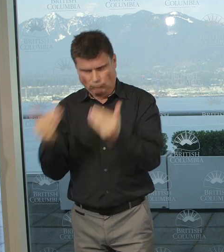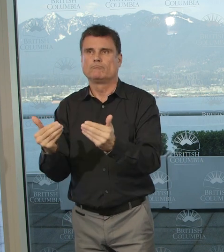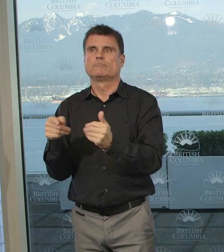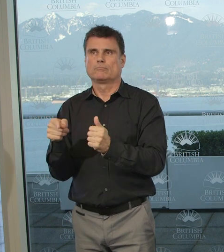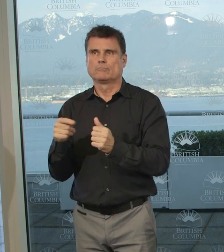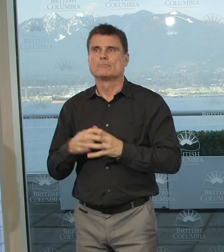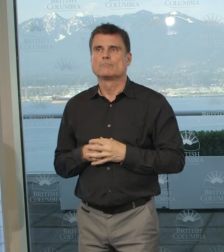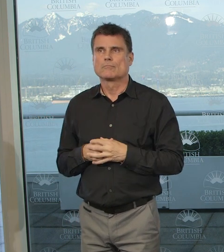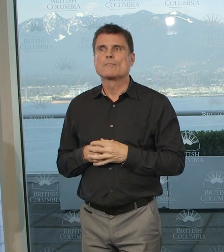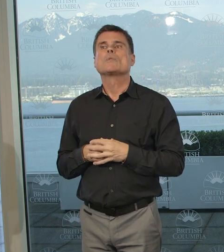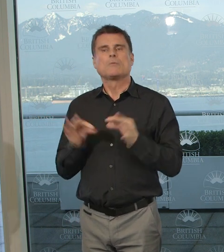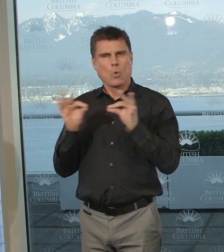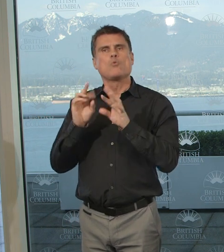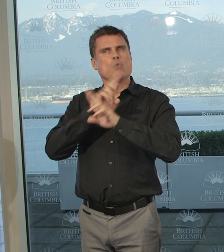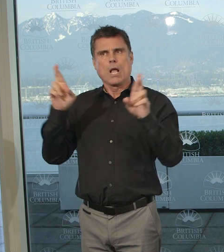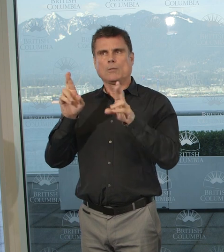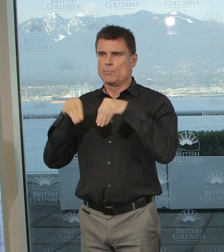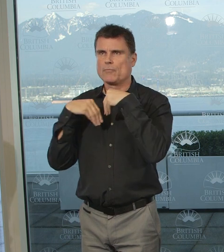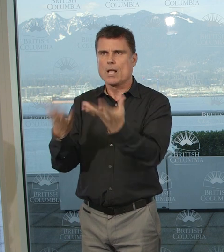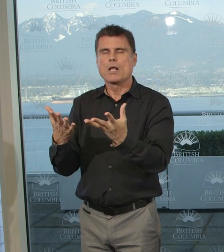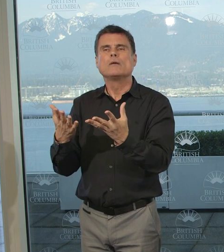be provided with temporary coverage.